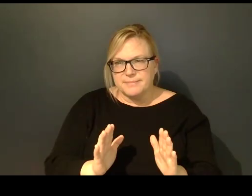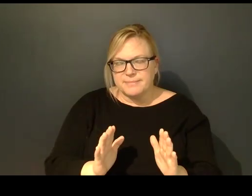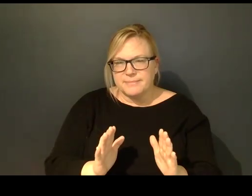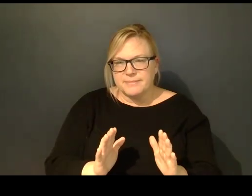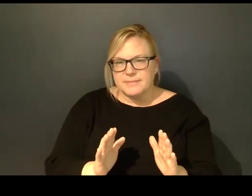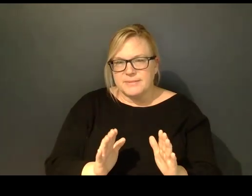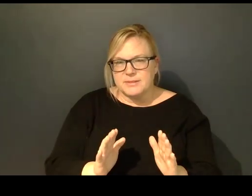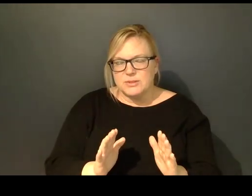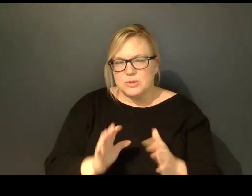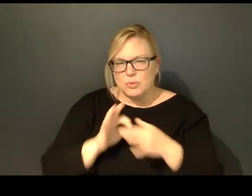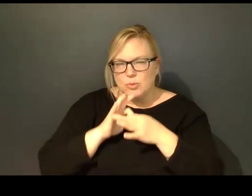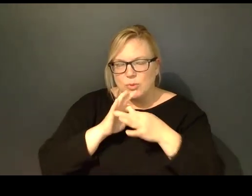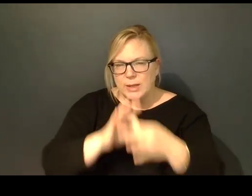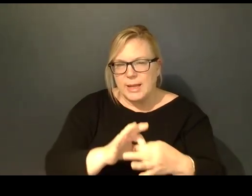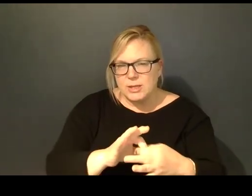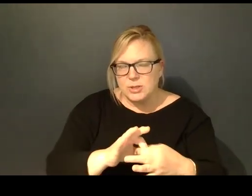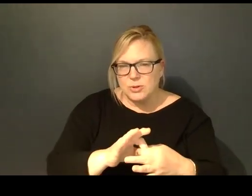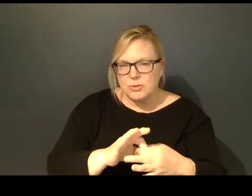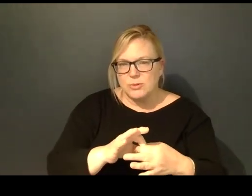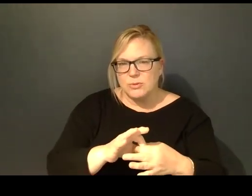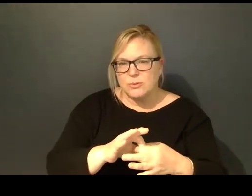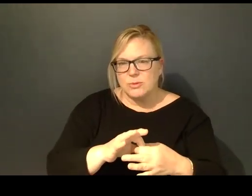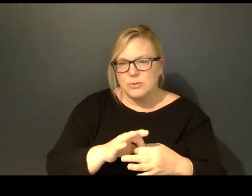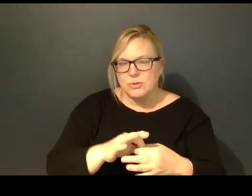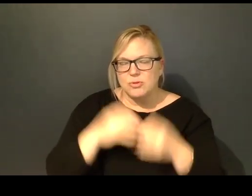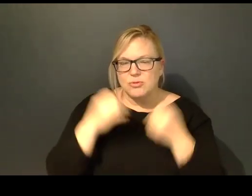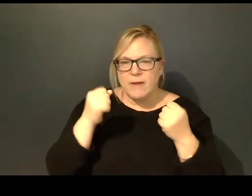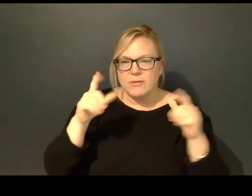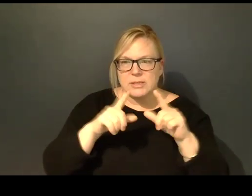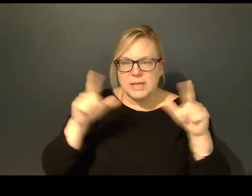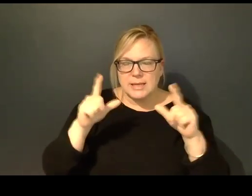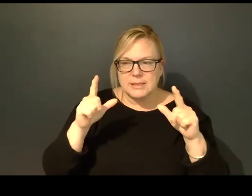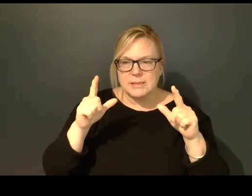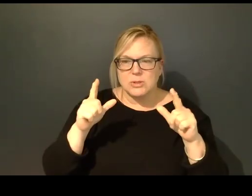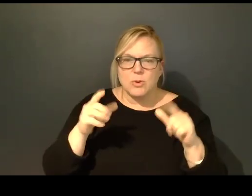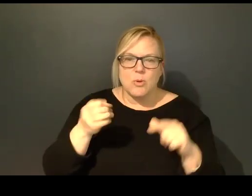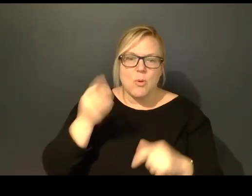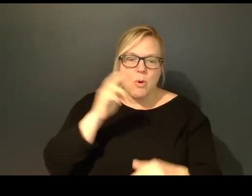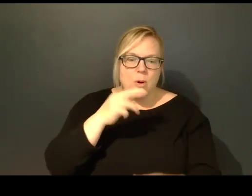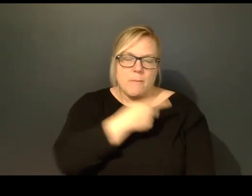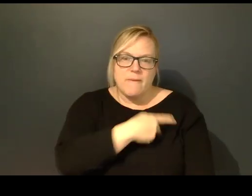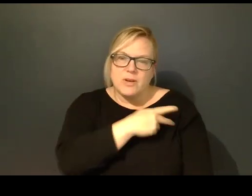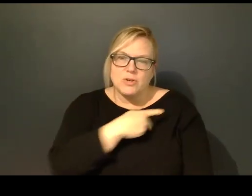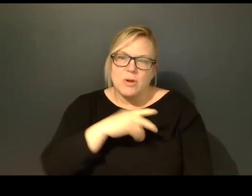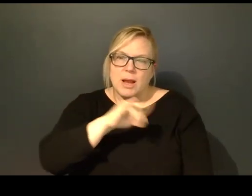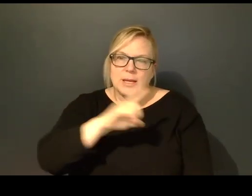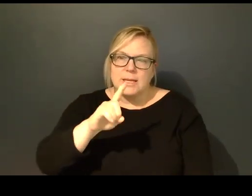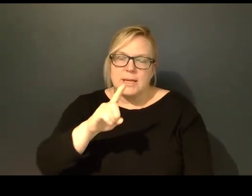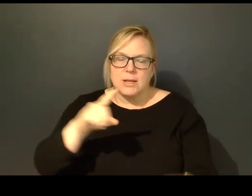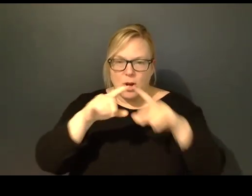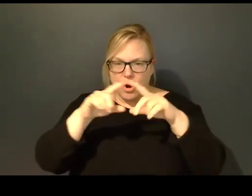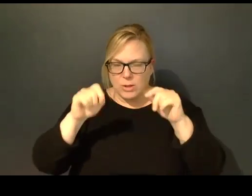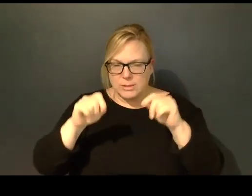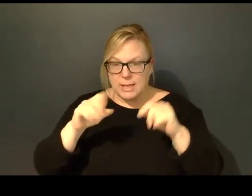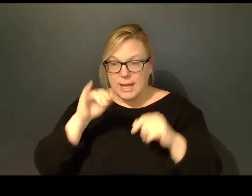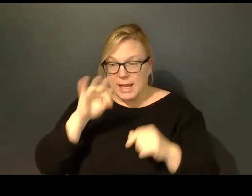driver's licenses? And I would add provincial identification cards in the same way. So if the government is looking to gather information